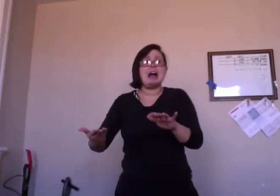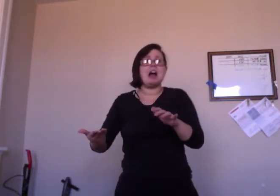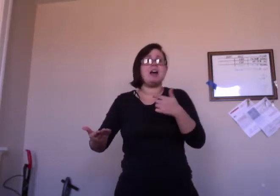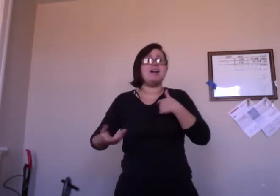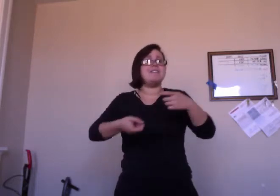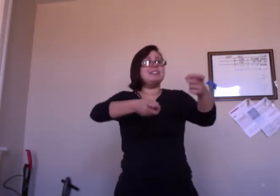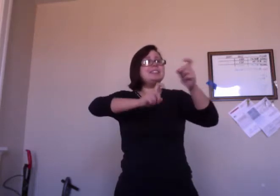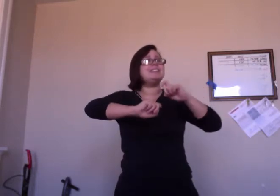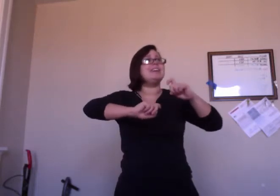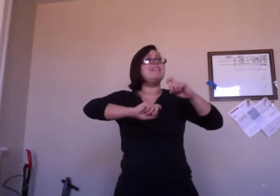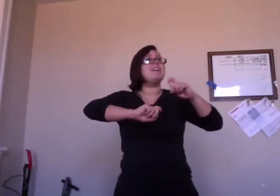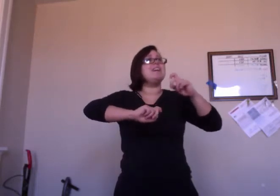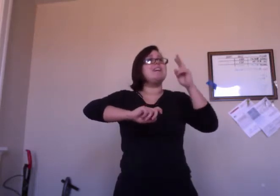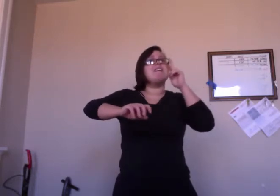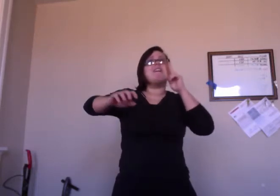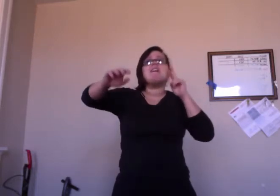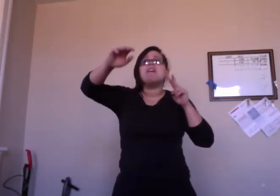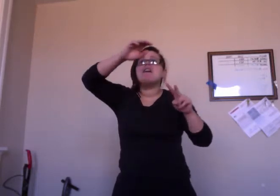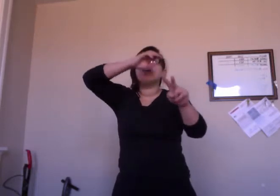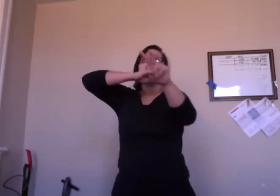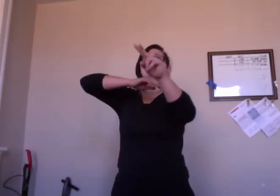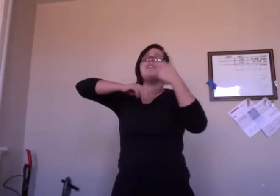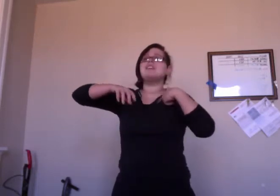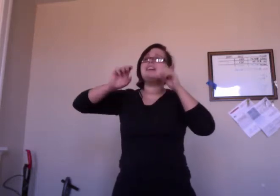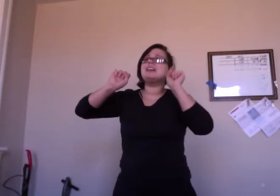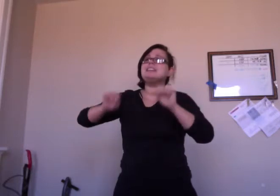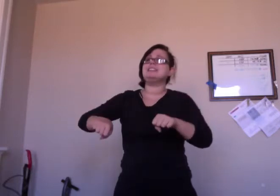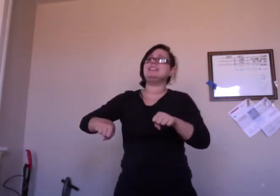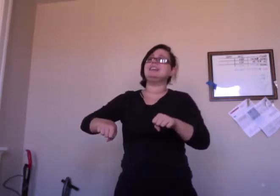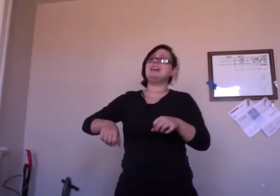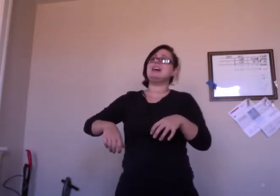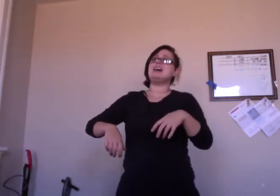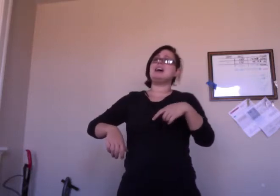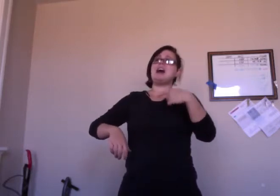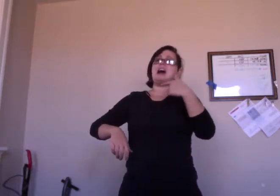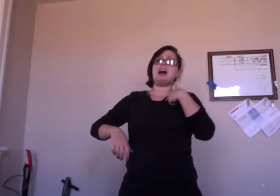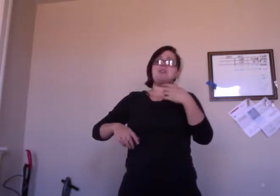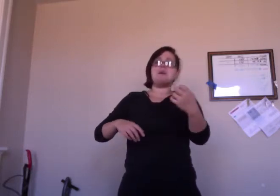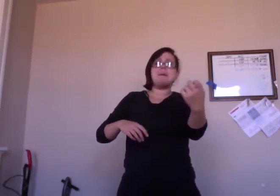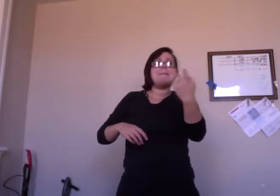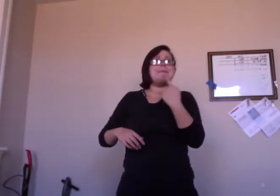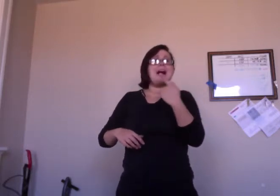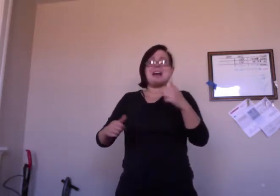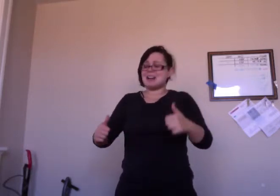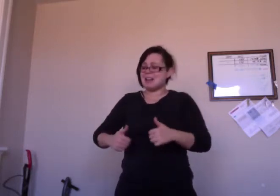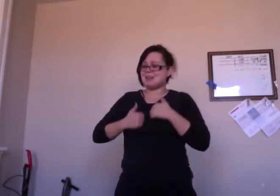future and come back and live differently. I challenge you guys that are flying